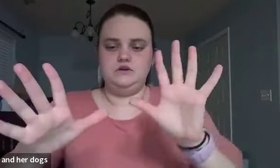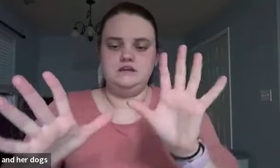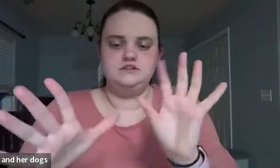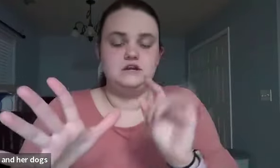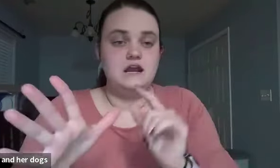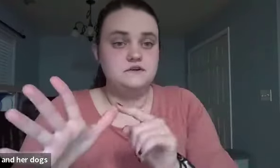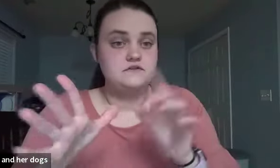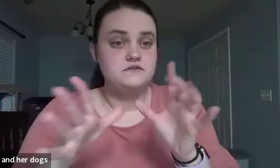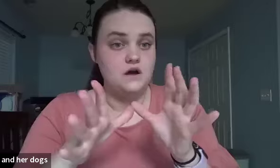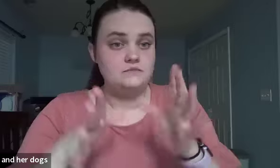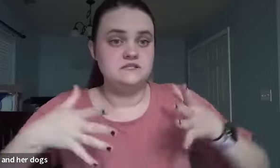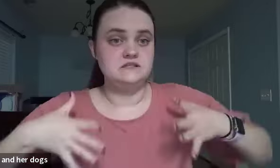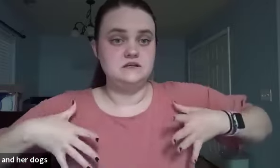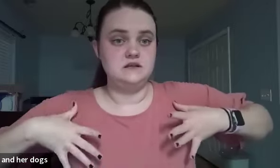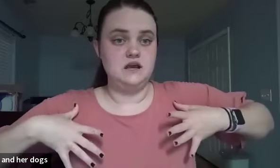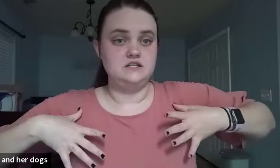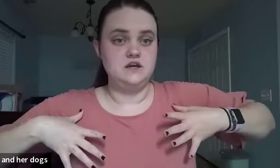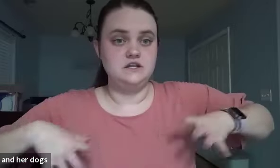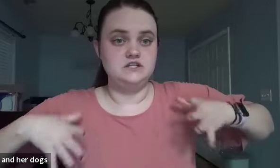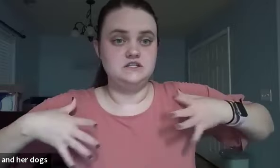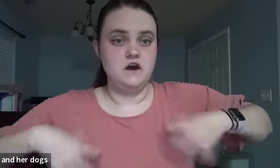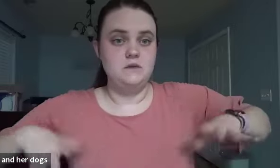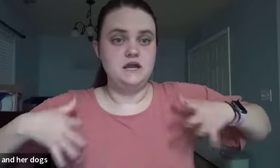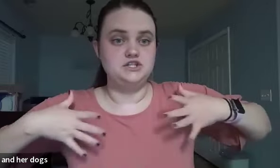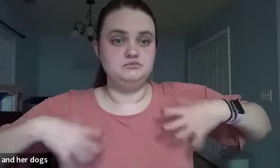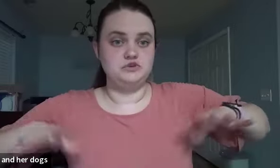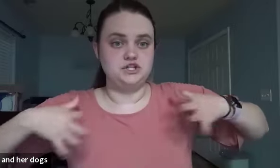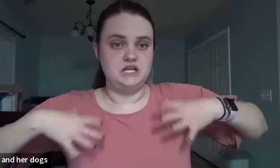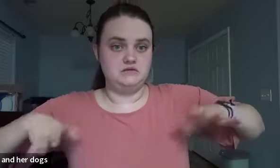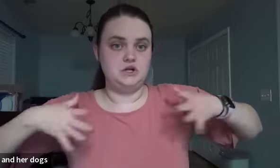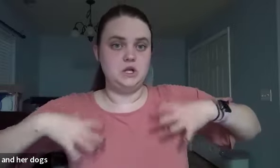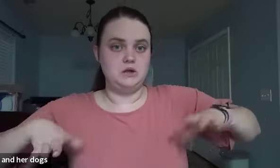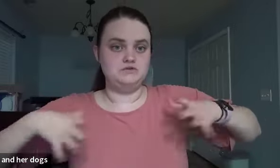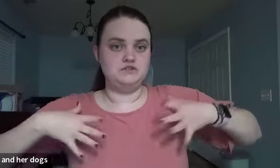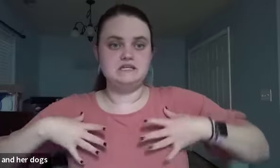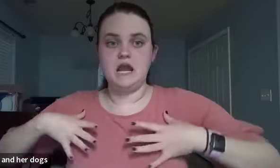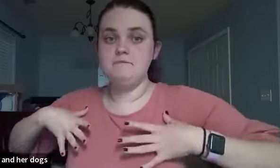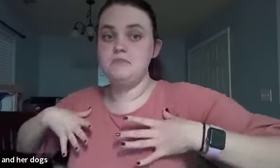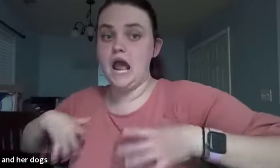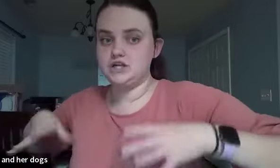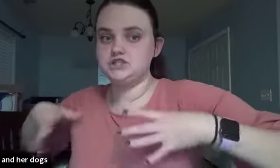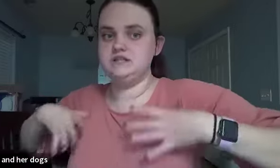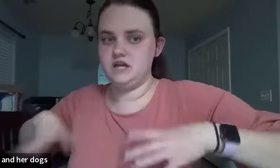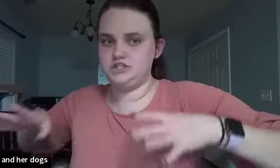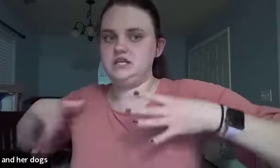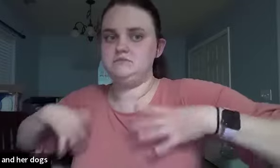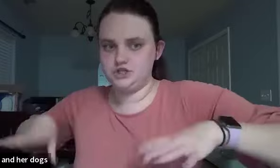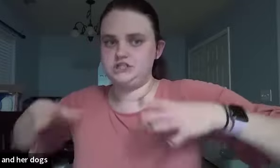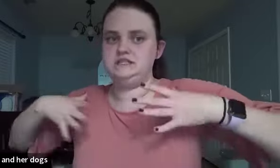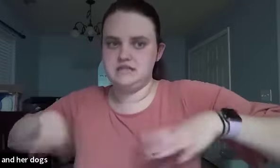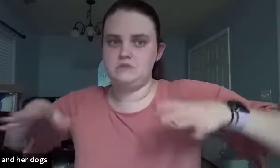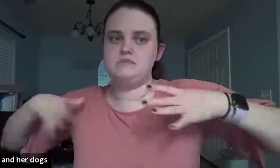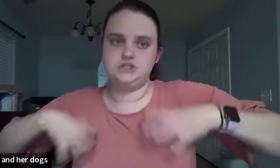okay, so you're gonna have your thumbs kind of touch the top as you brush down clothes. So it's like I'm actually touching and brushing down my